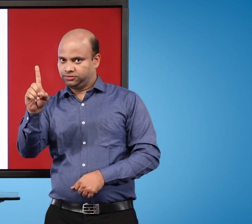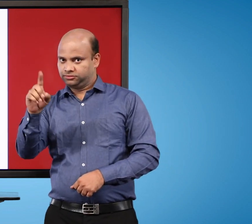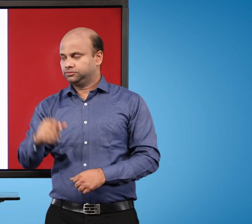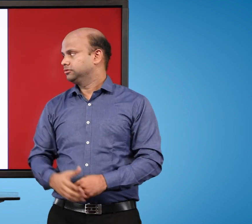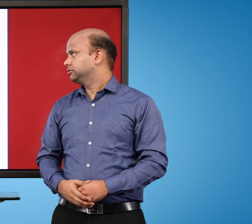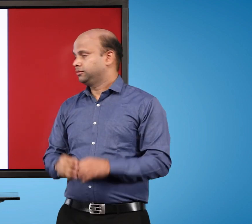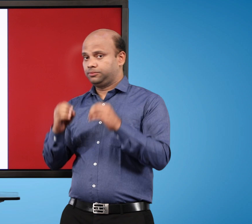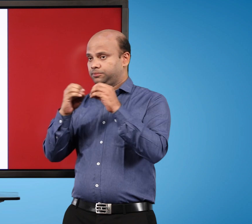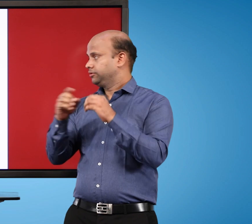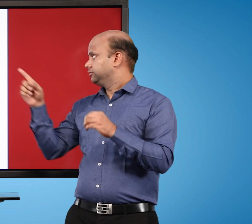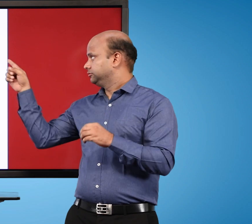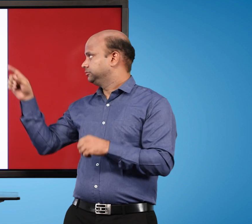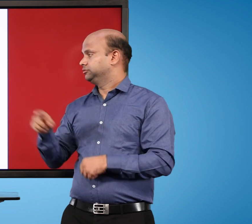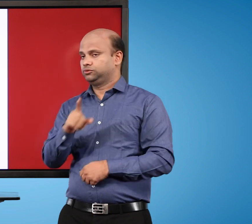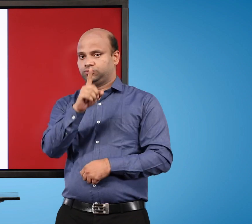2440701, B.